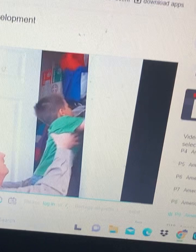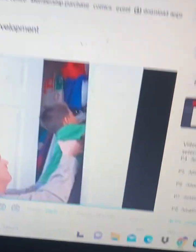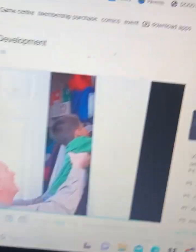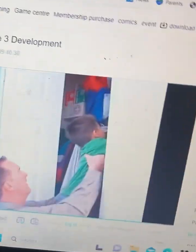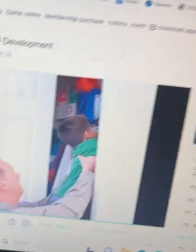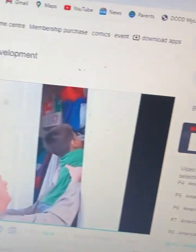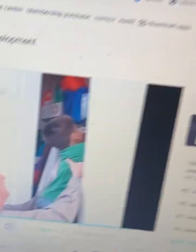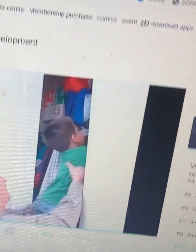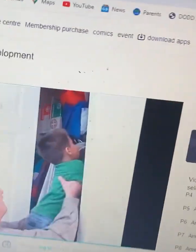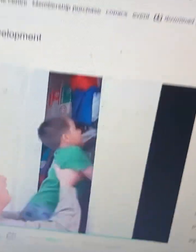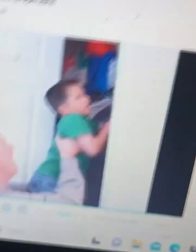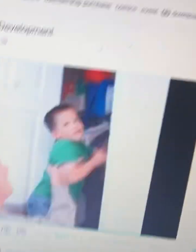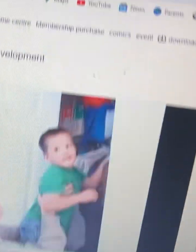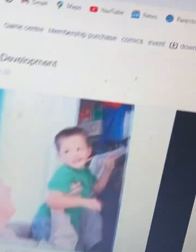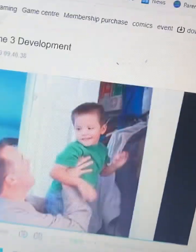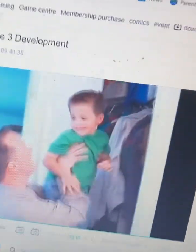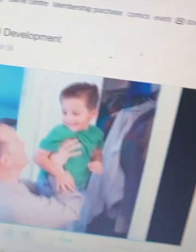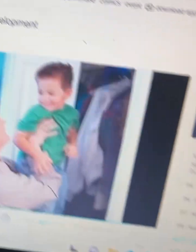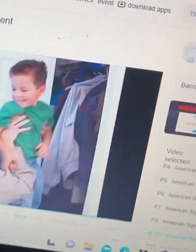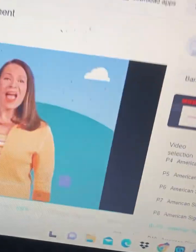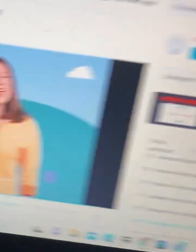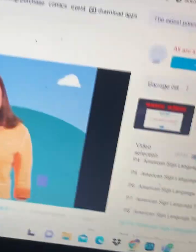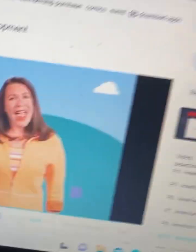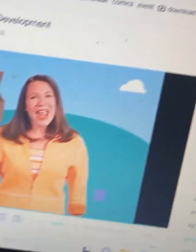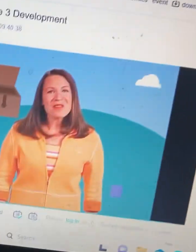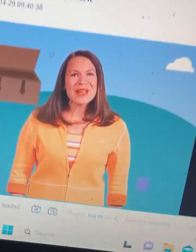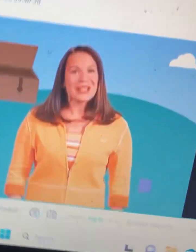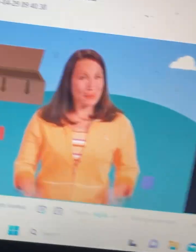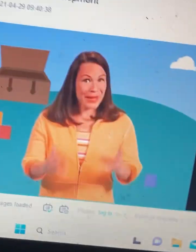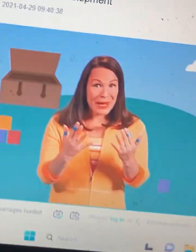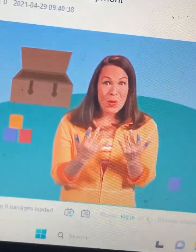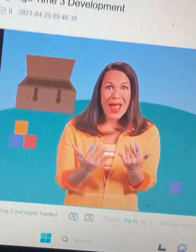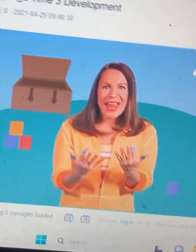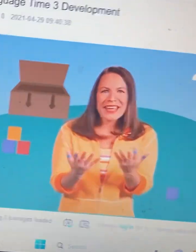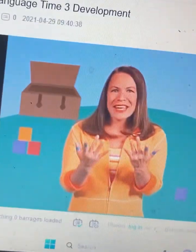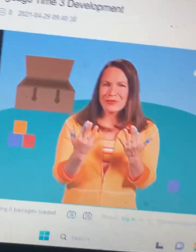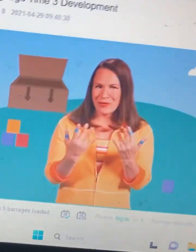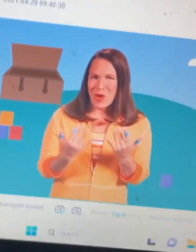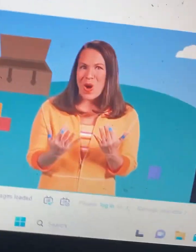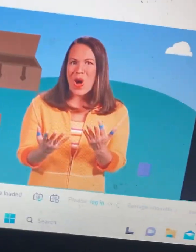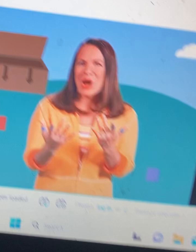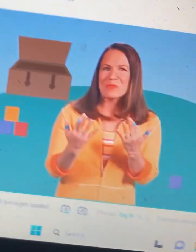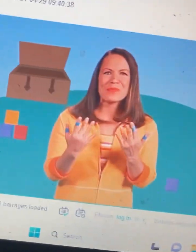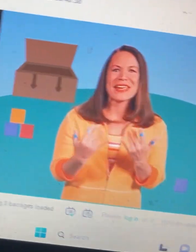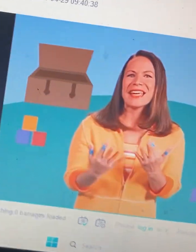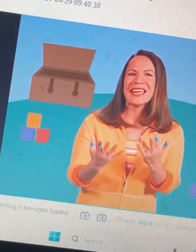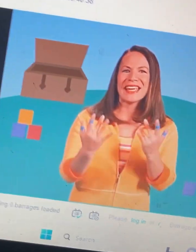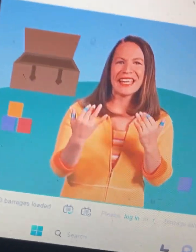them away, they will be waiting for me